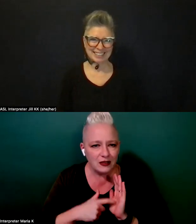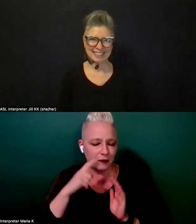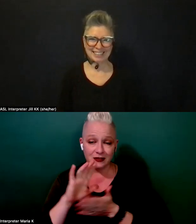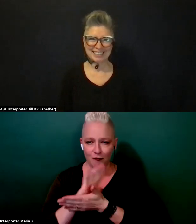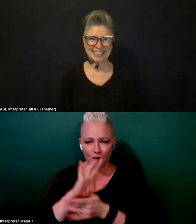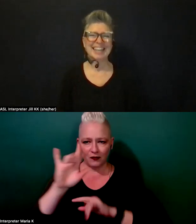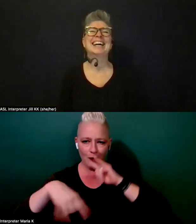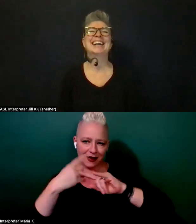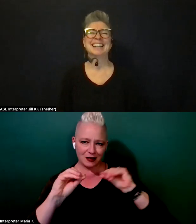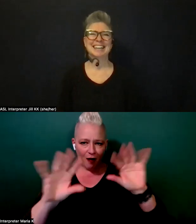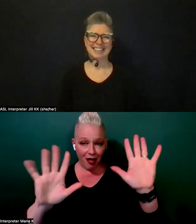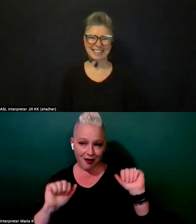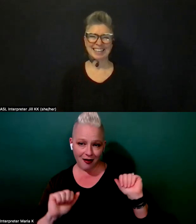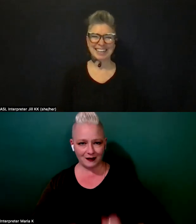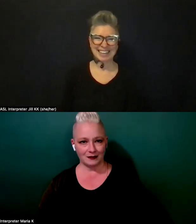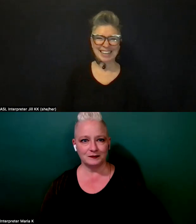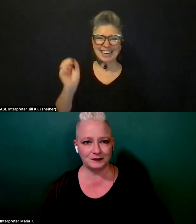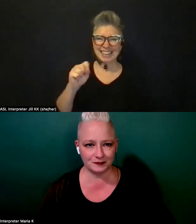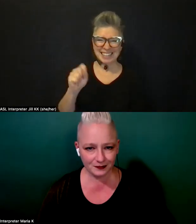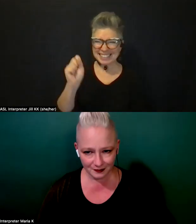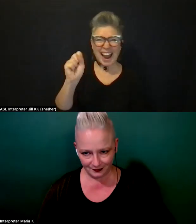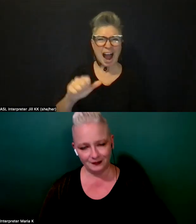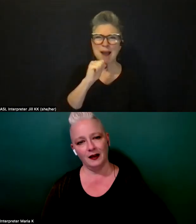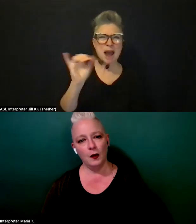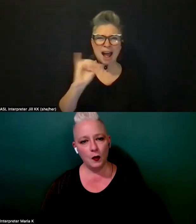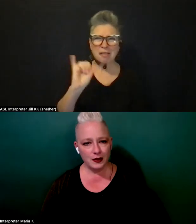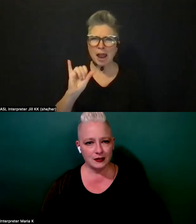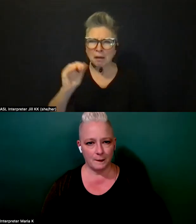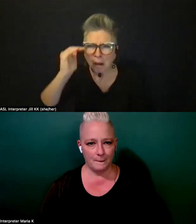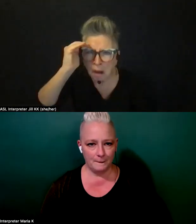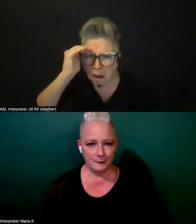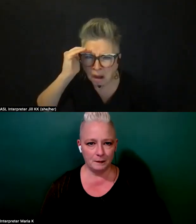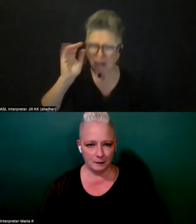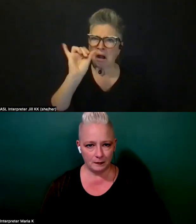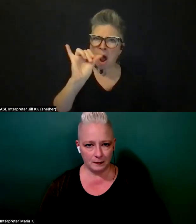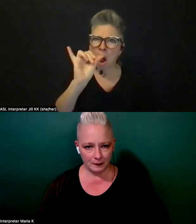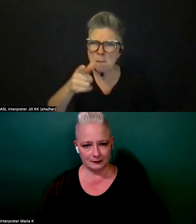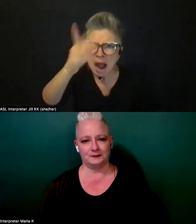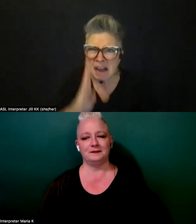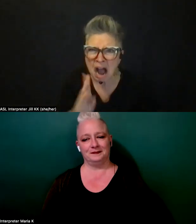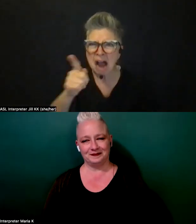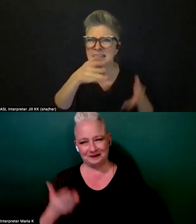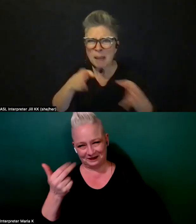magic. yeah, I'm not gonna like go in front of the TV. But, oh, that what keep Yeah. talking about.